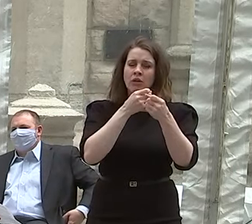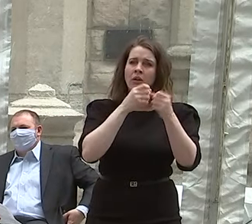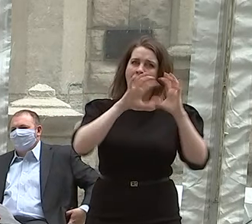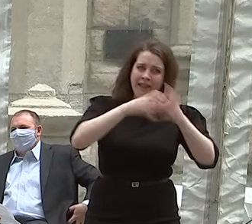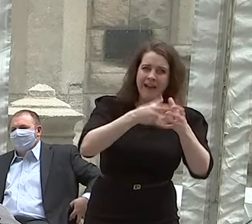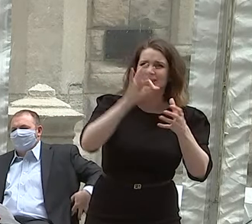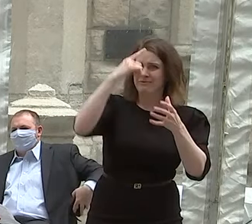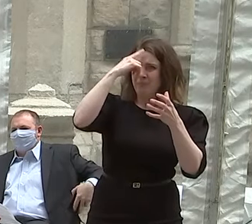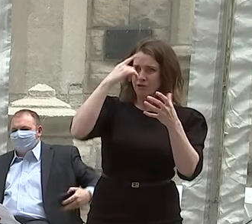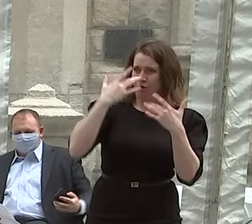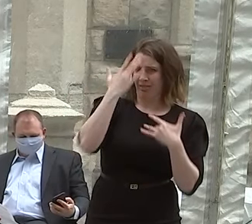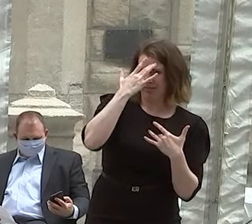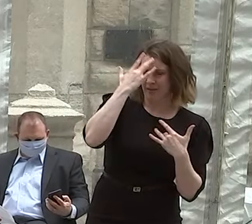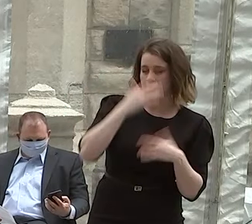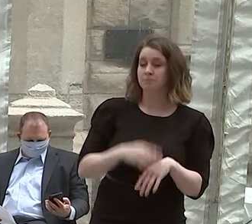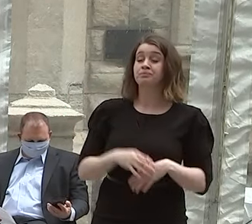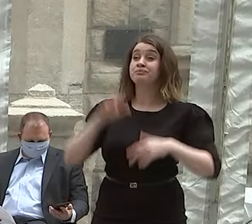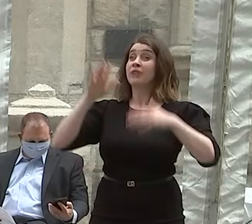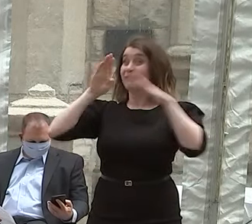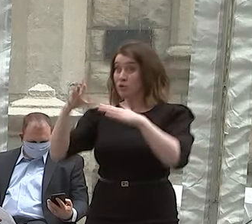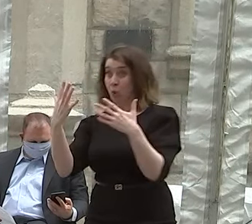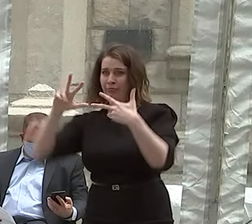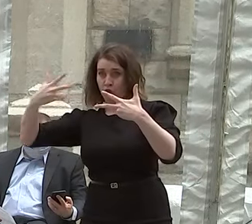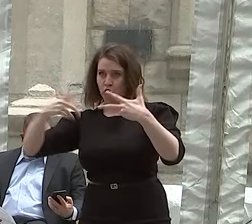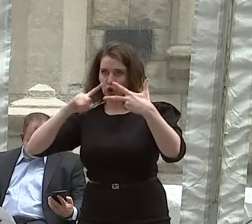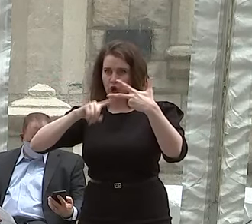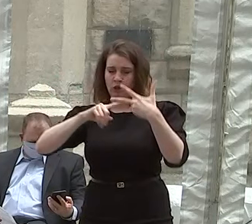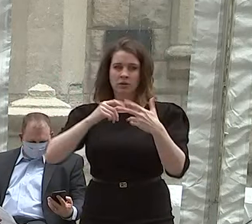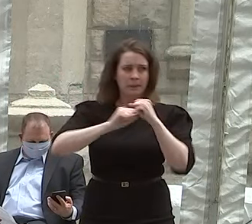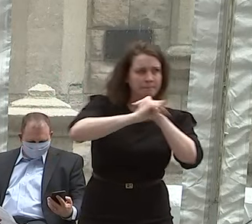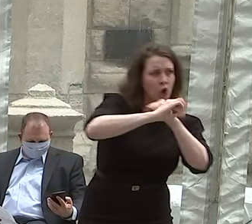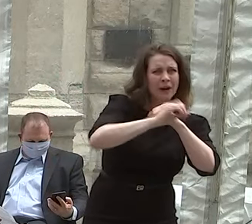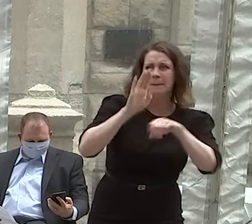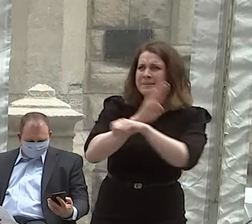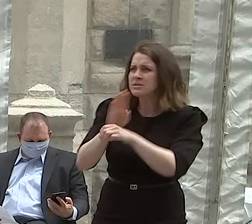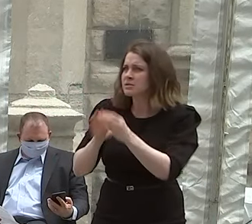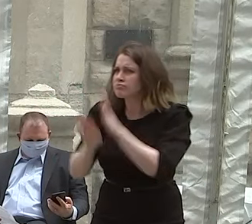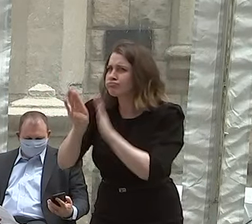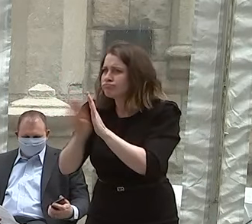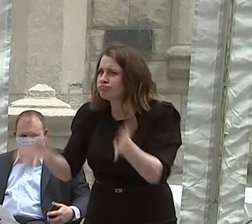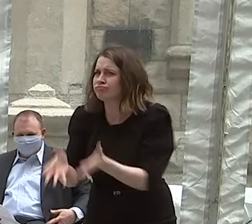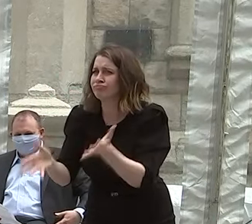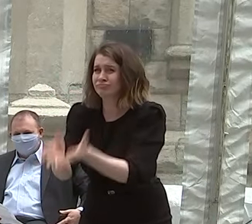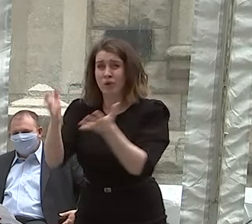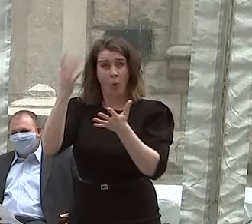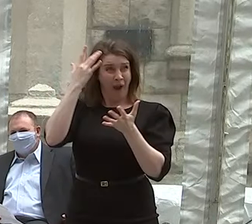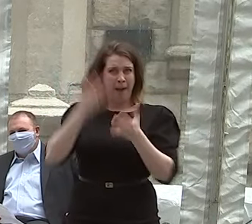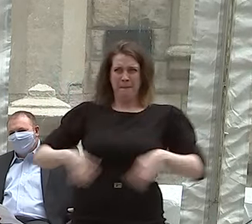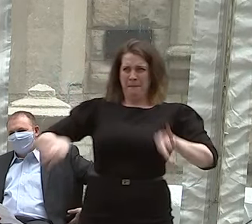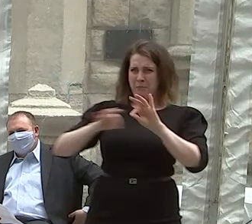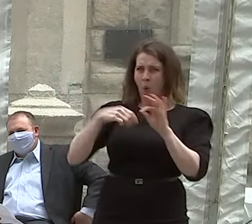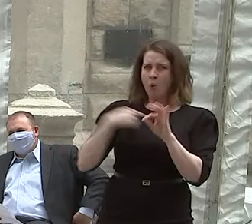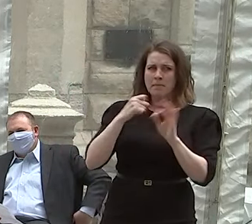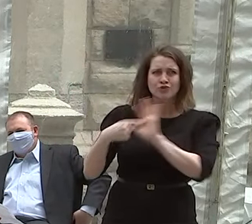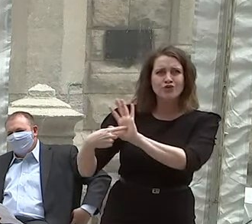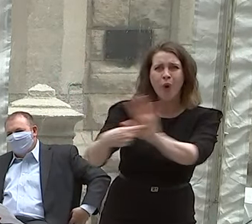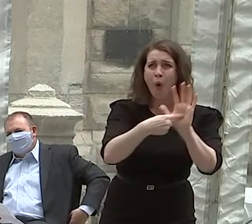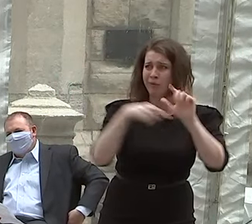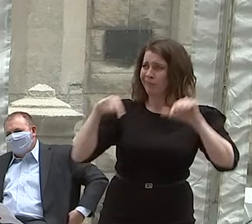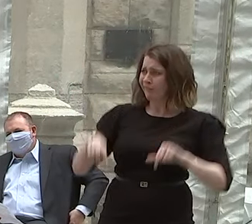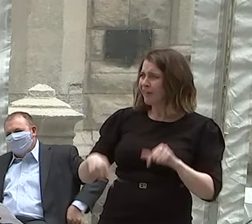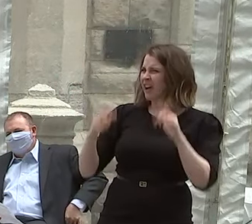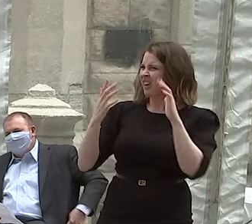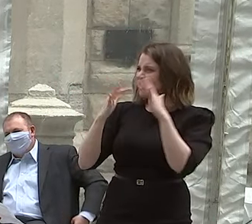Illness. Third, marketing and business development, to tell the story of the diversity, strength,